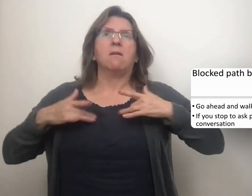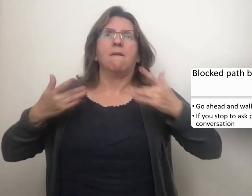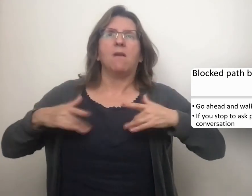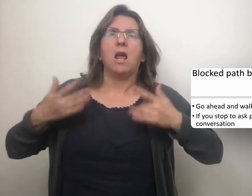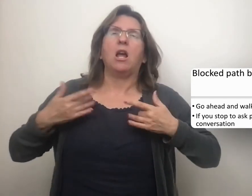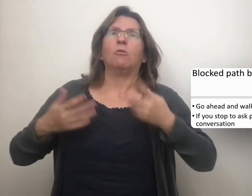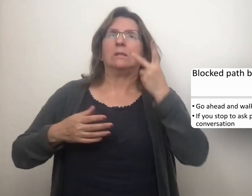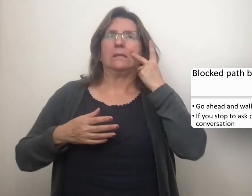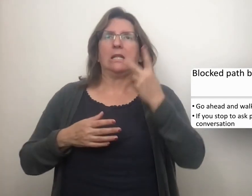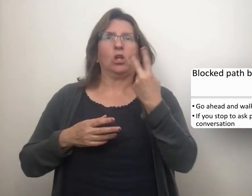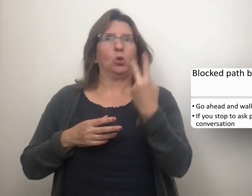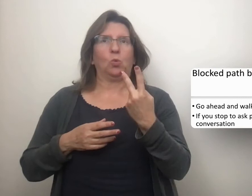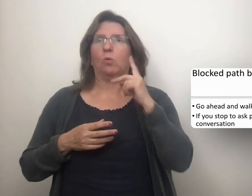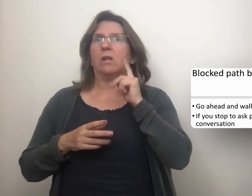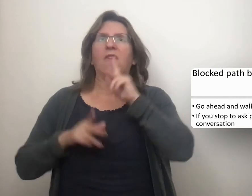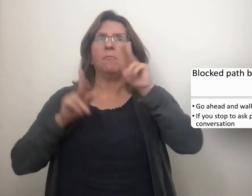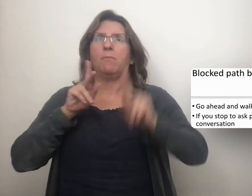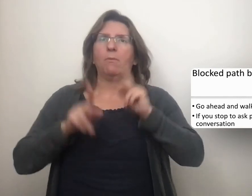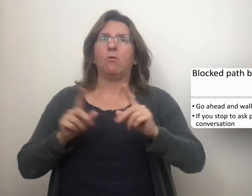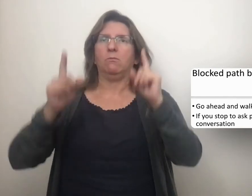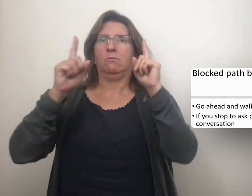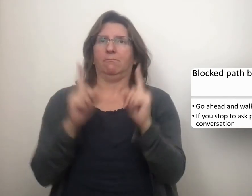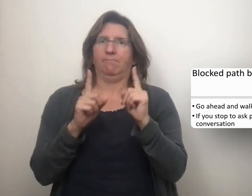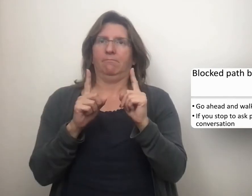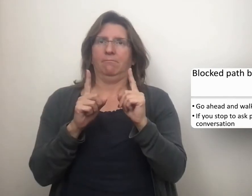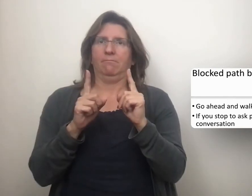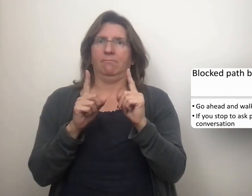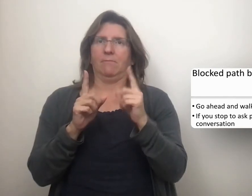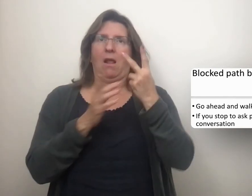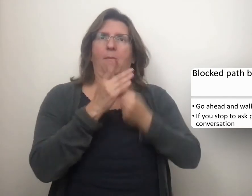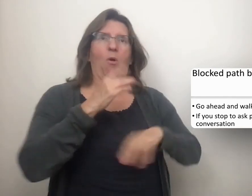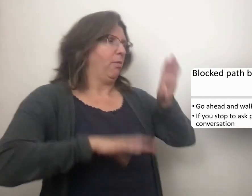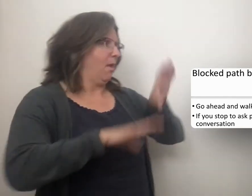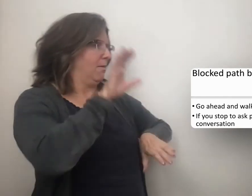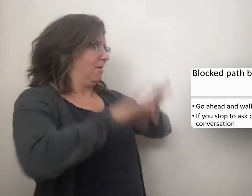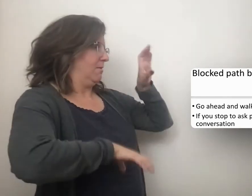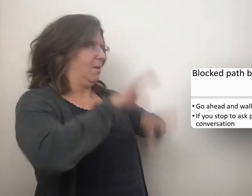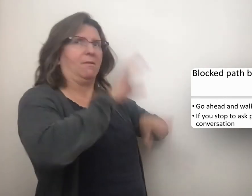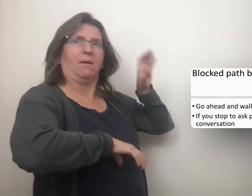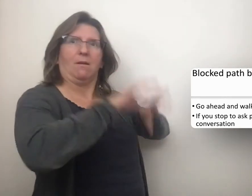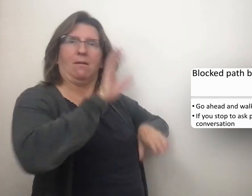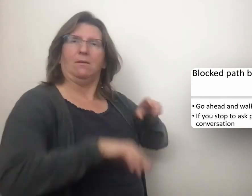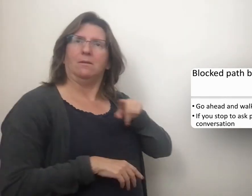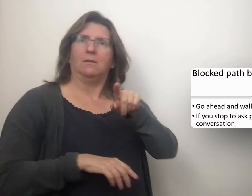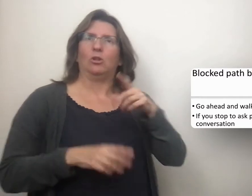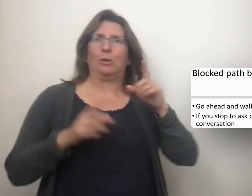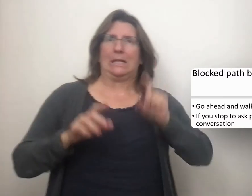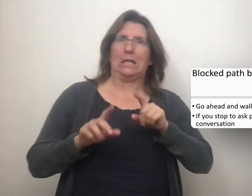If you see two people signing with each other and they are blocking your way so that you can't get to where you're going,